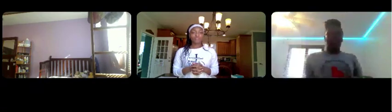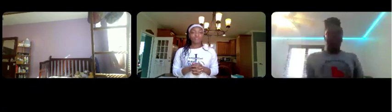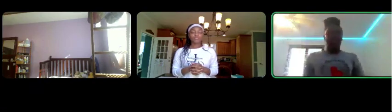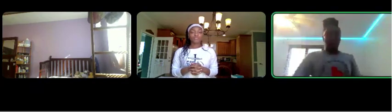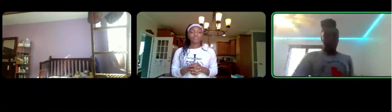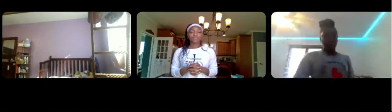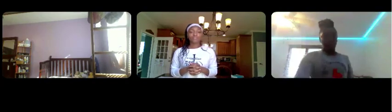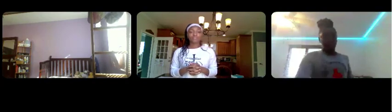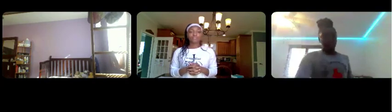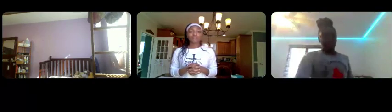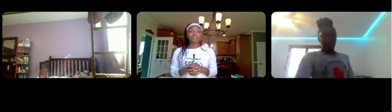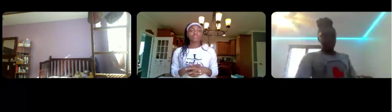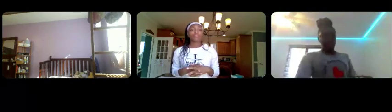Okay.